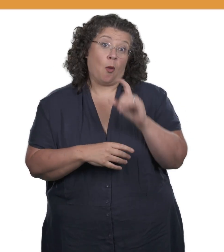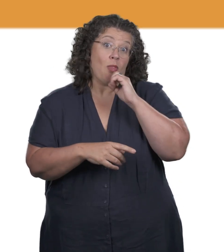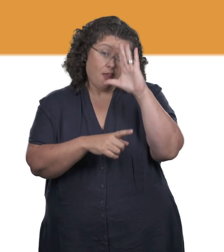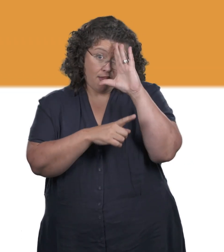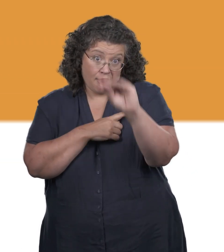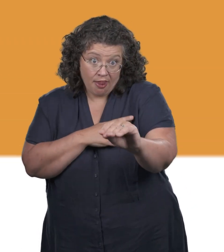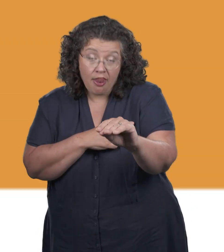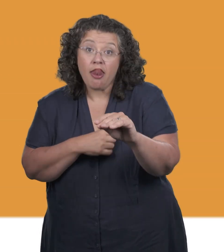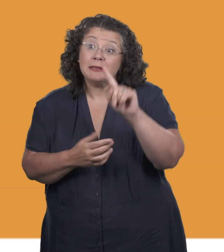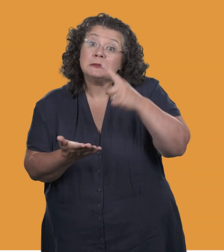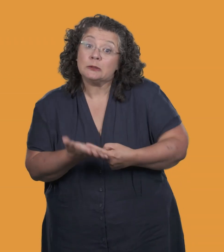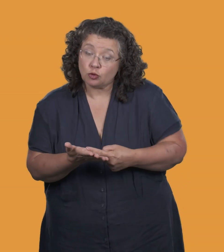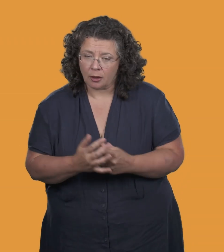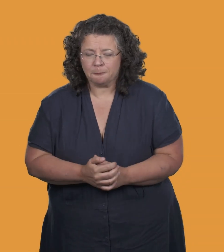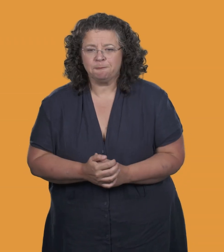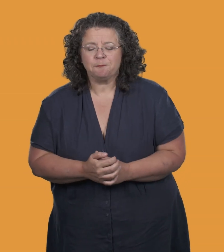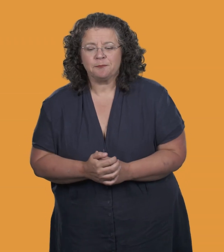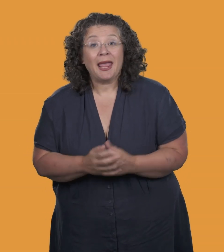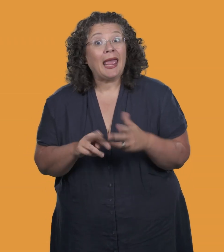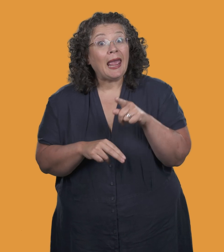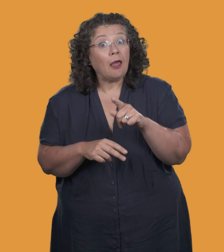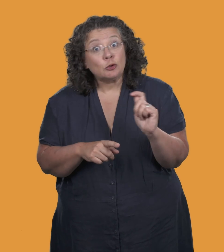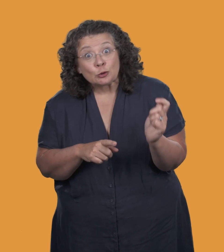We will then notify you of the decision.